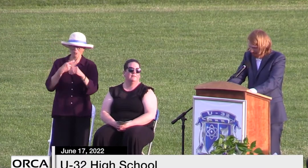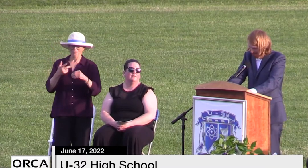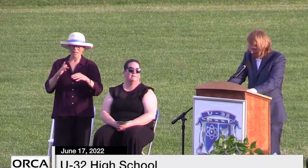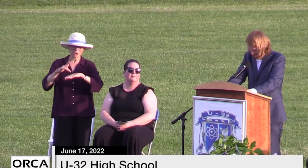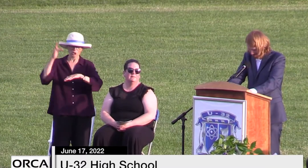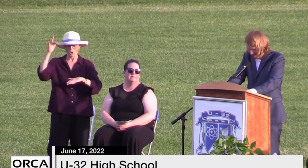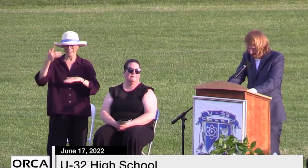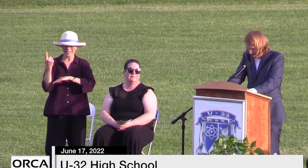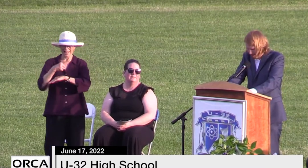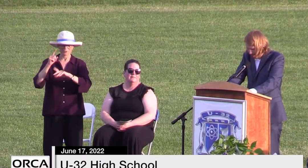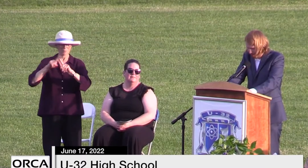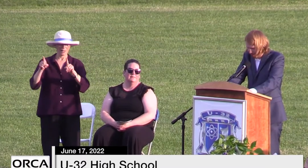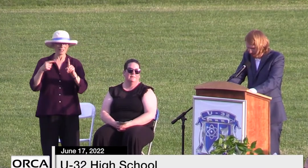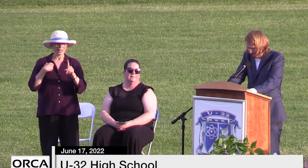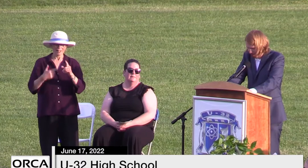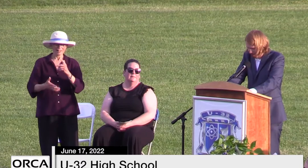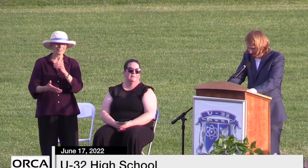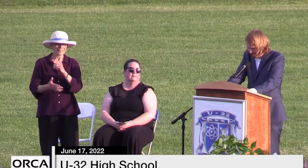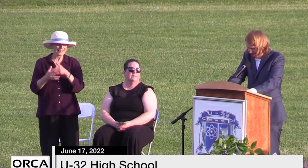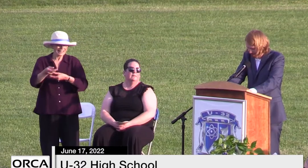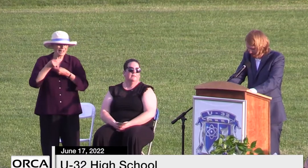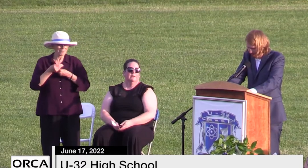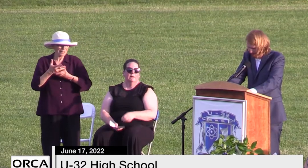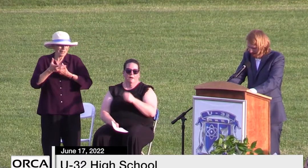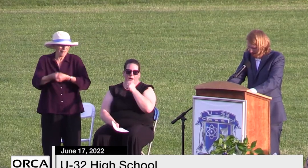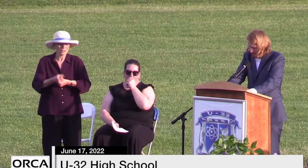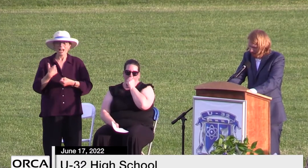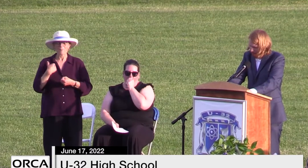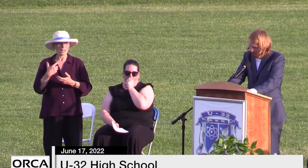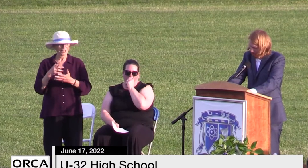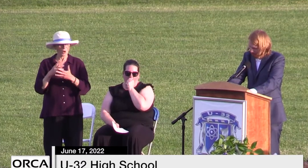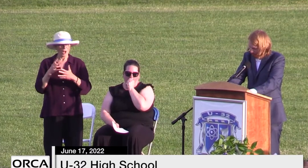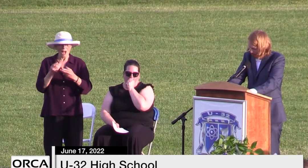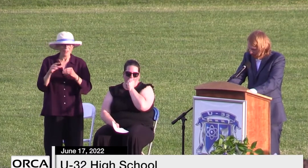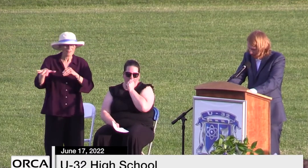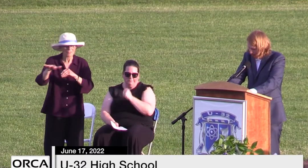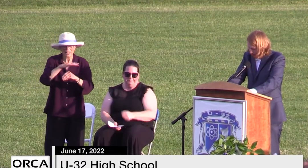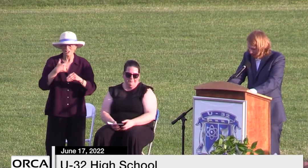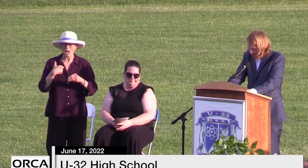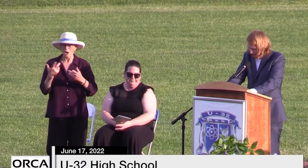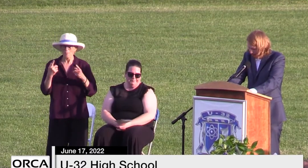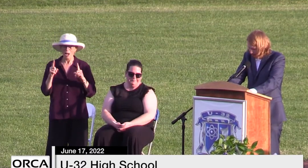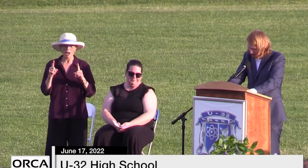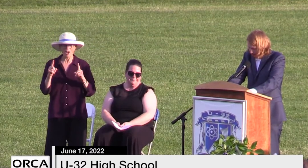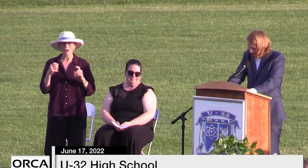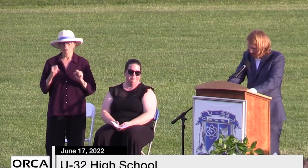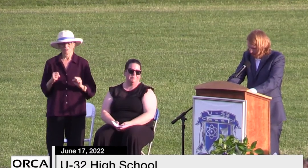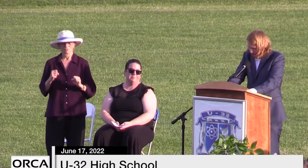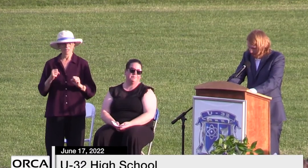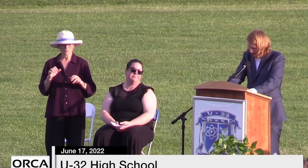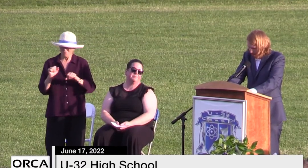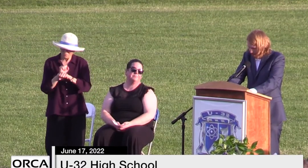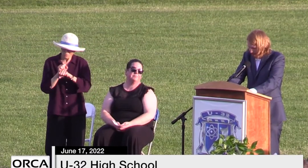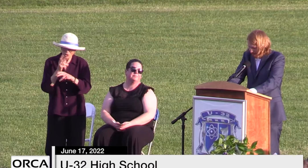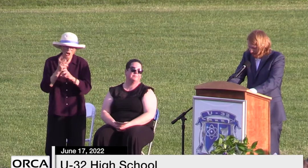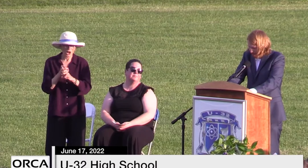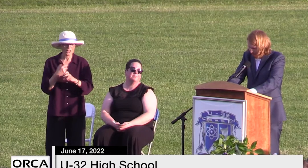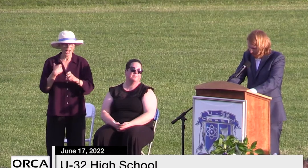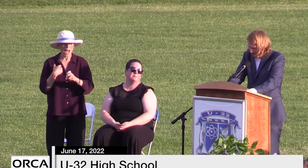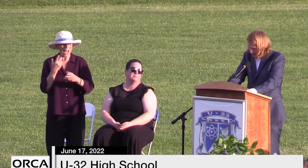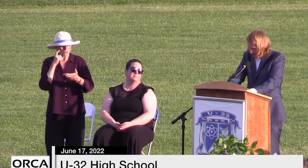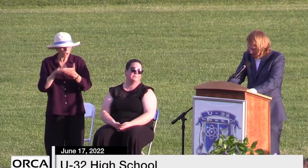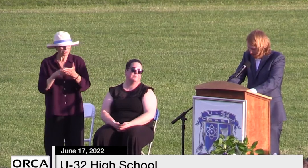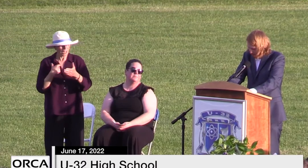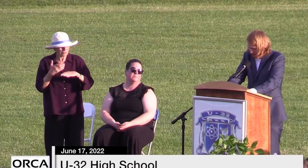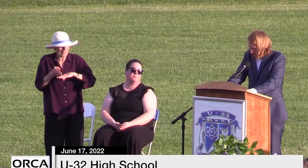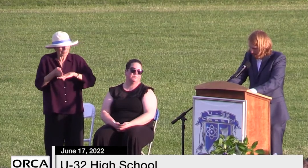give me confidence. When I felt a little bit of success on the field, it made me want to work harder. I saw growth, and when I saw it, I